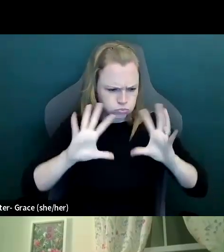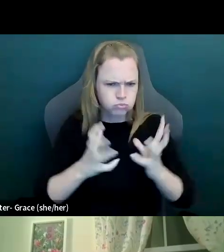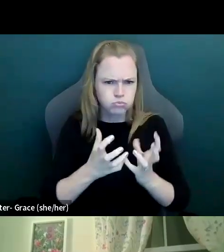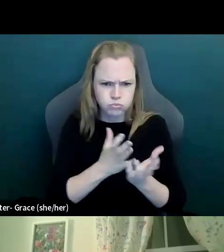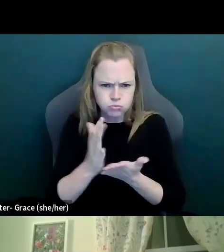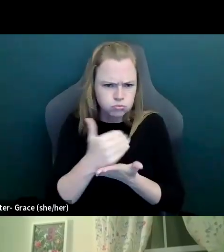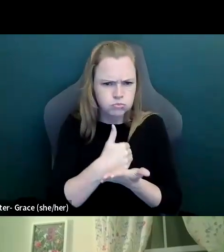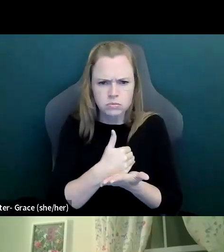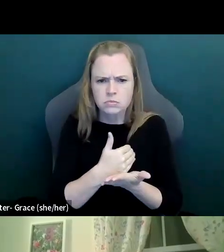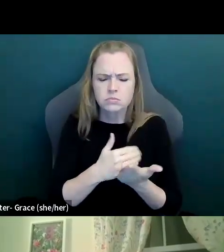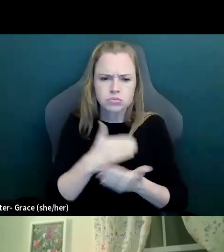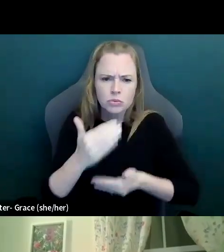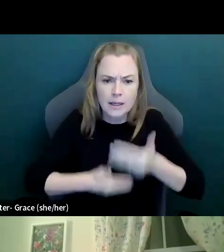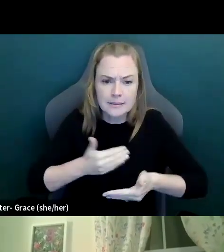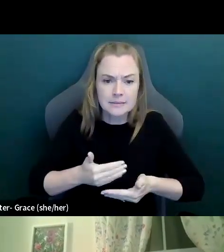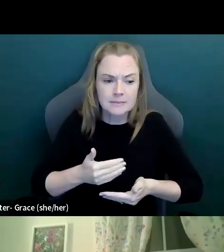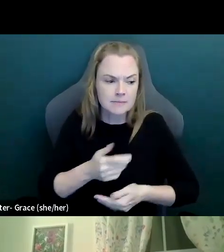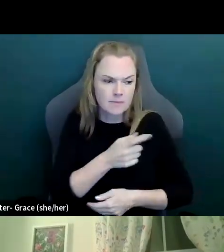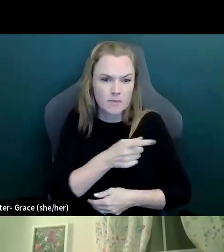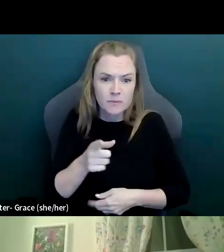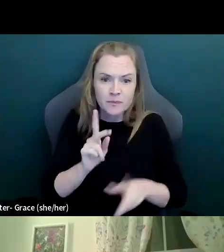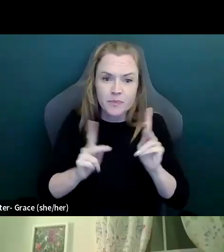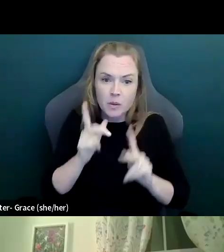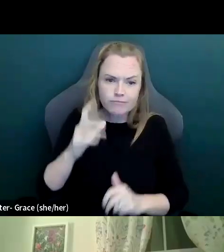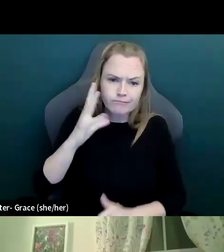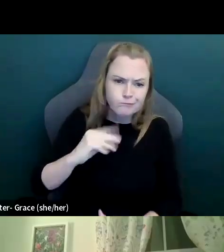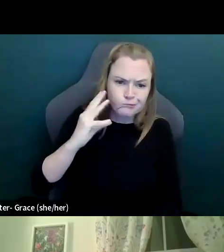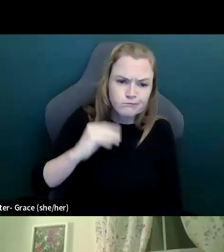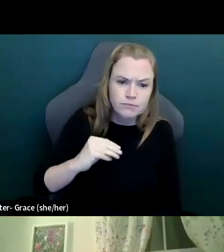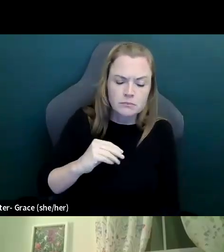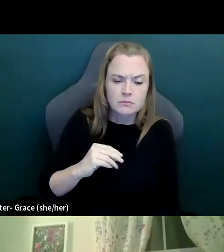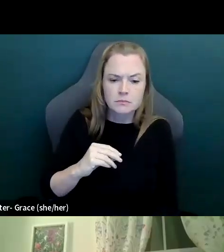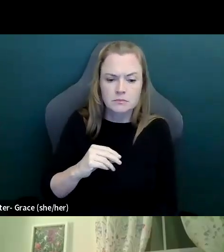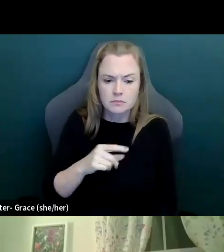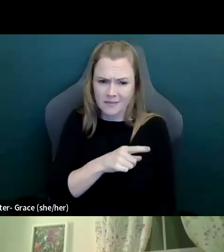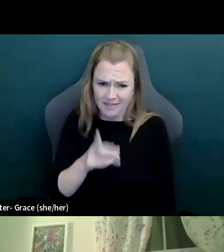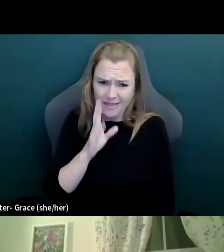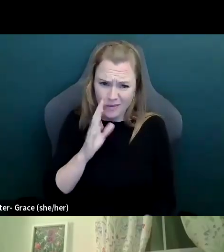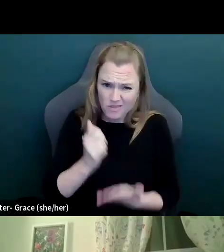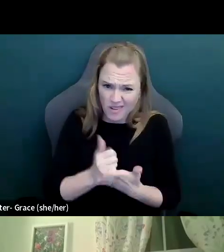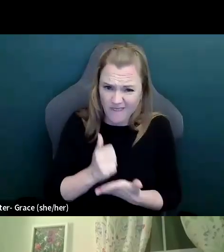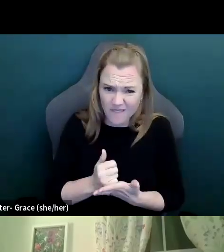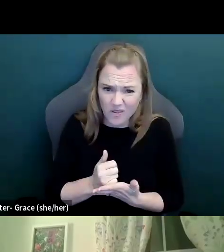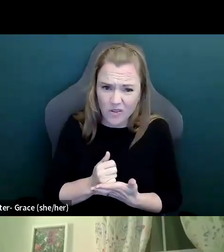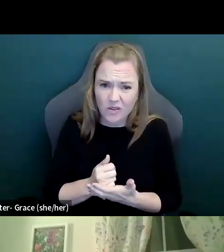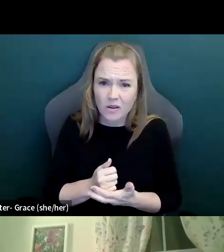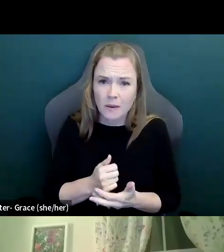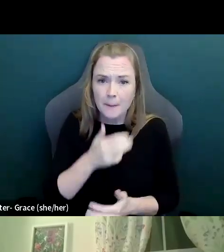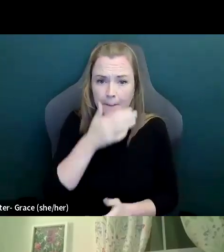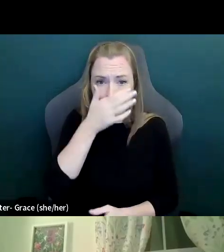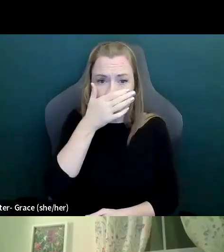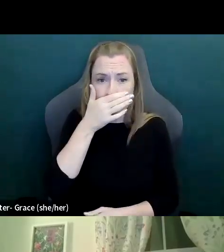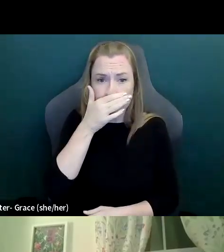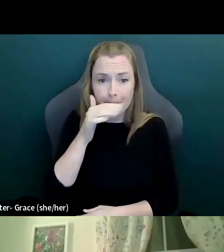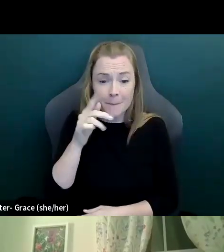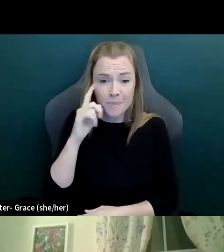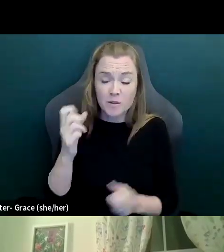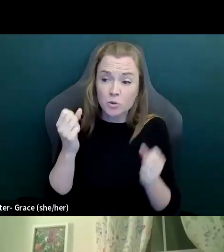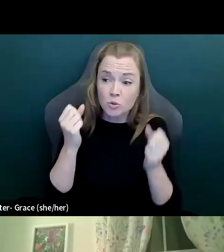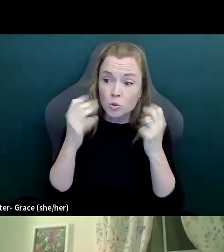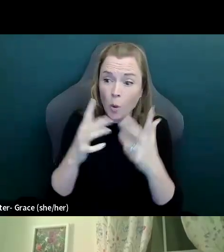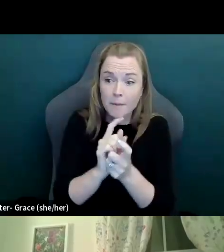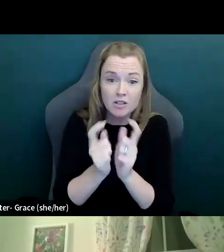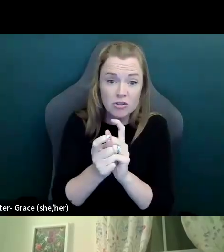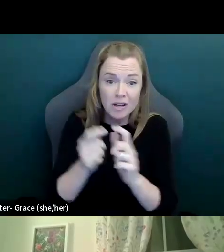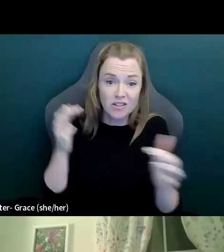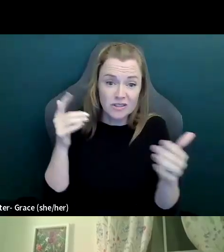process, and ones who've had experience are going to be really helpful, because with all these changes, they'll be able